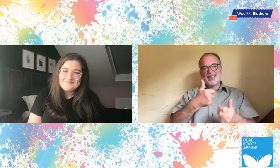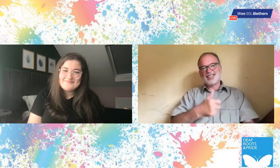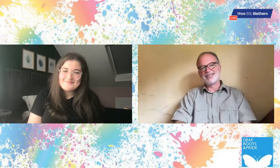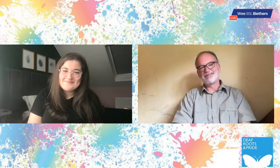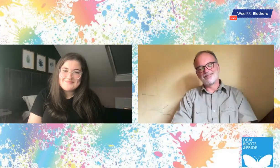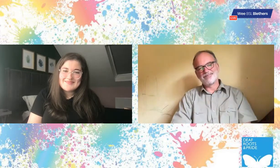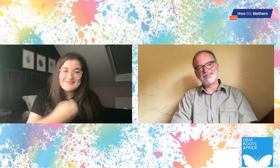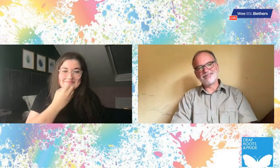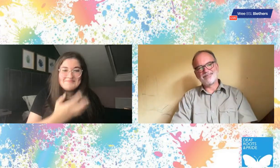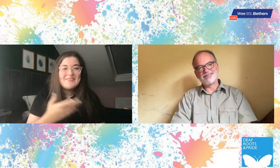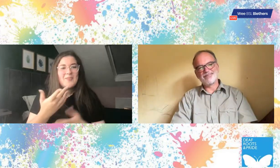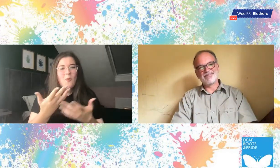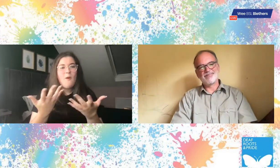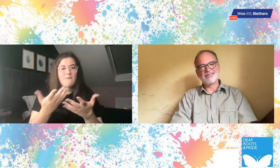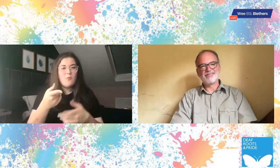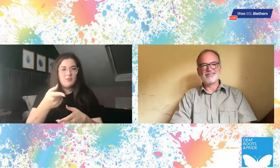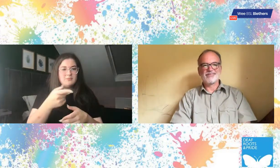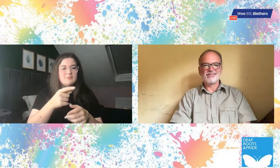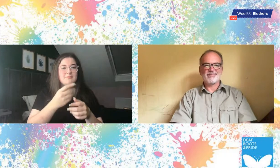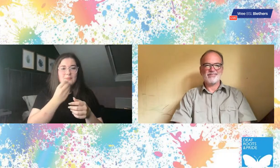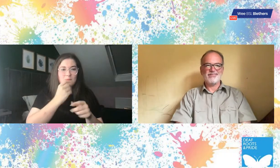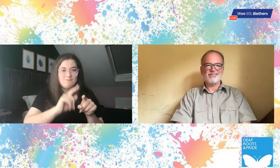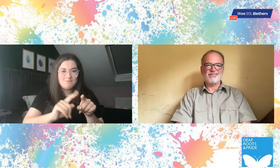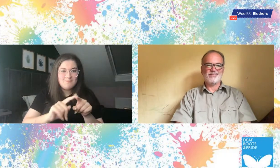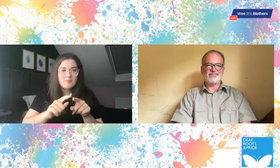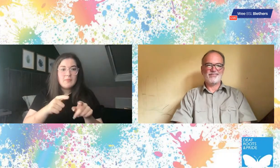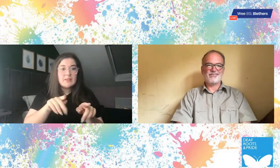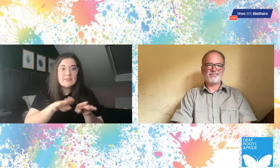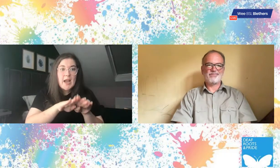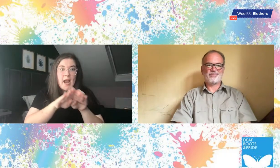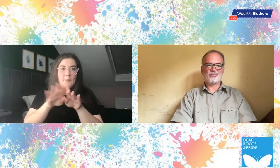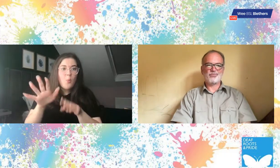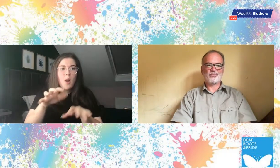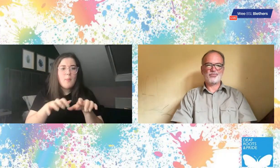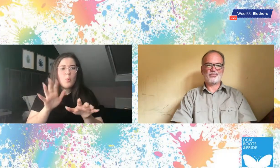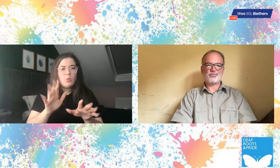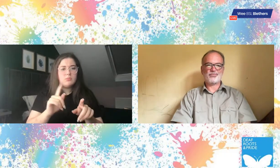to see, the meat being thrown to those animals. So it's interesting.